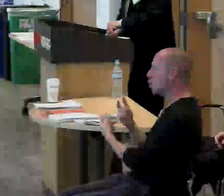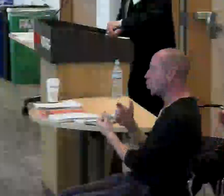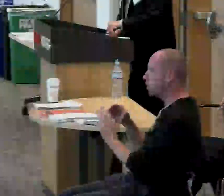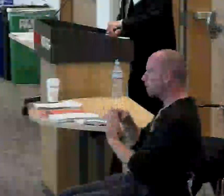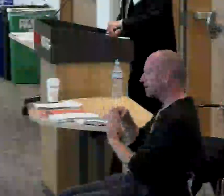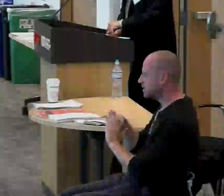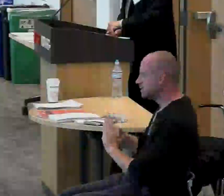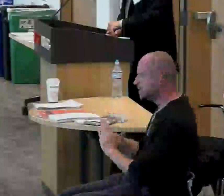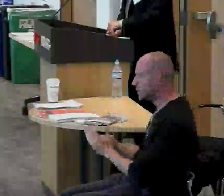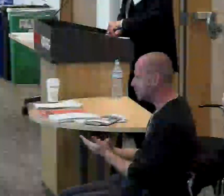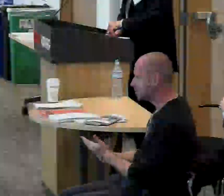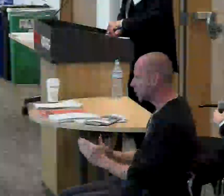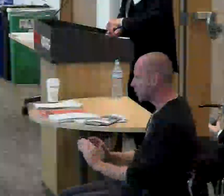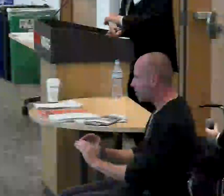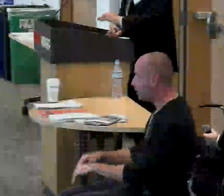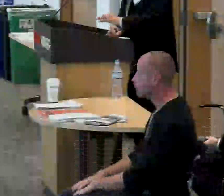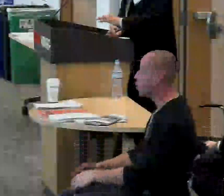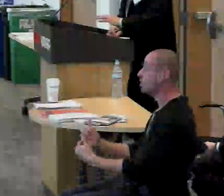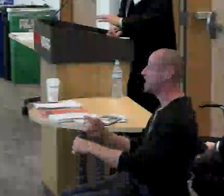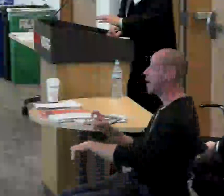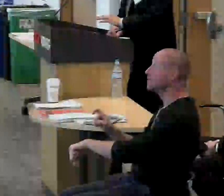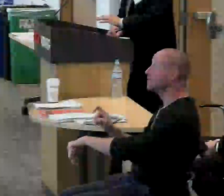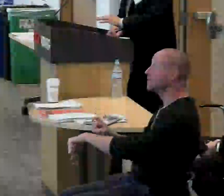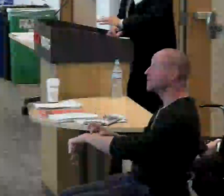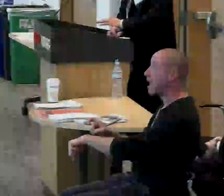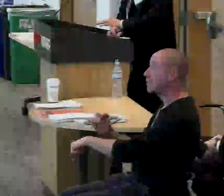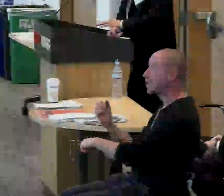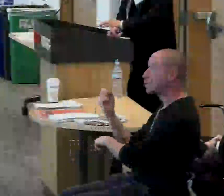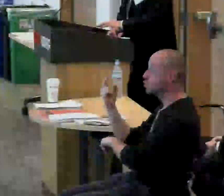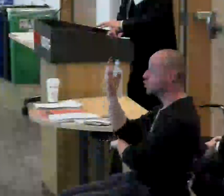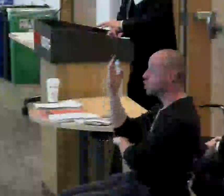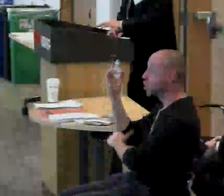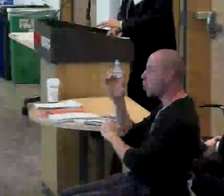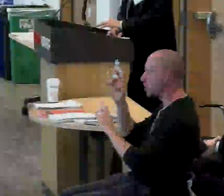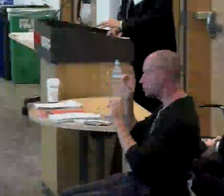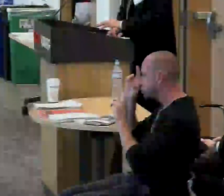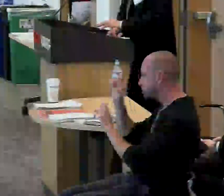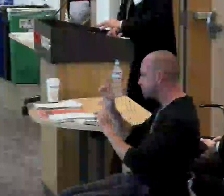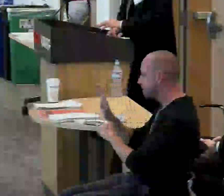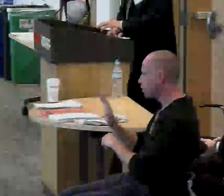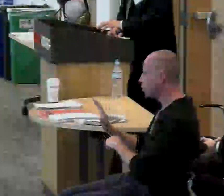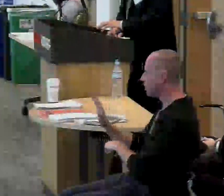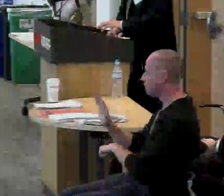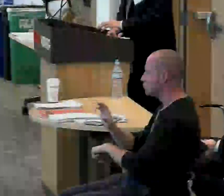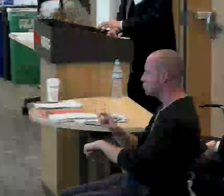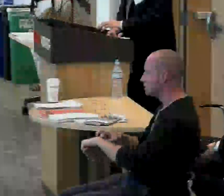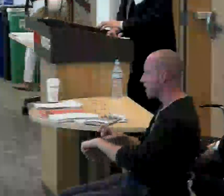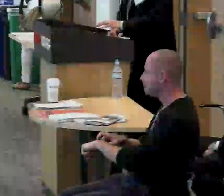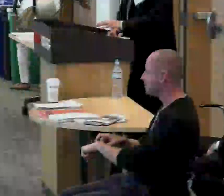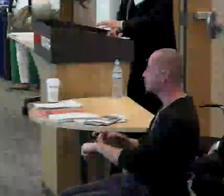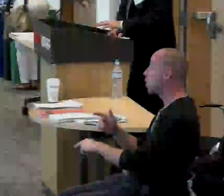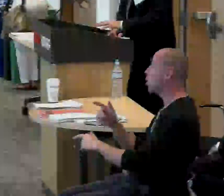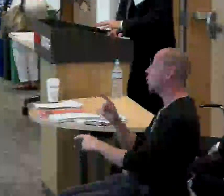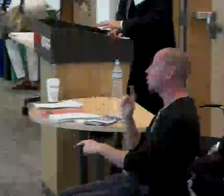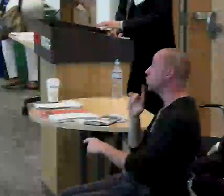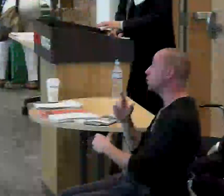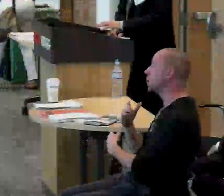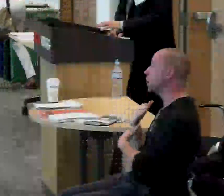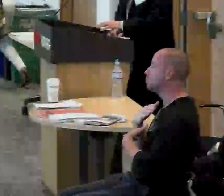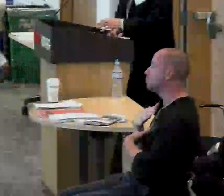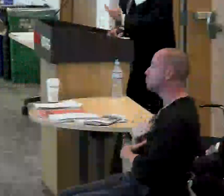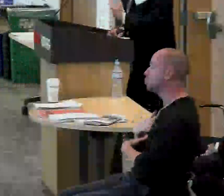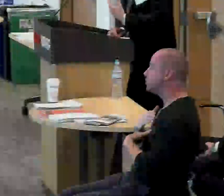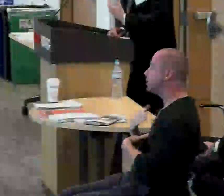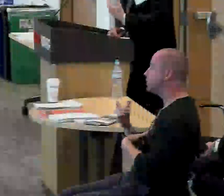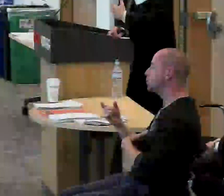No. Well, we're at time here at noon. I want to be respectful of everyone's time. We really appreciate